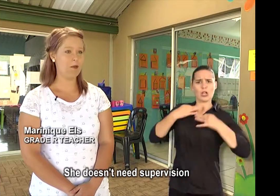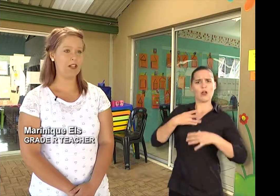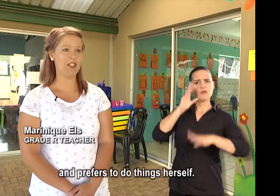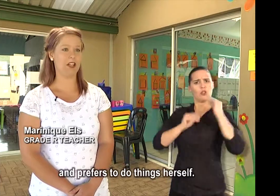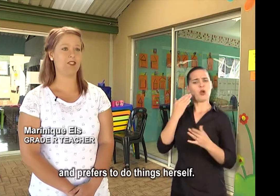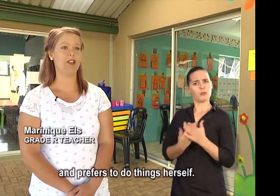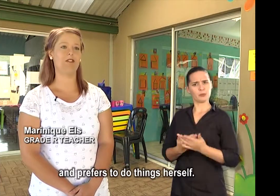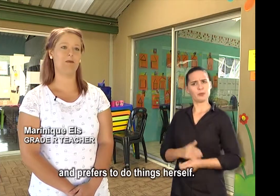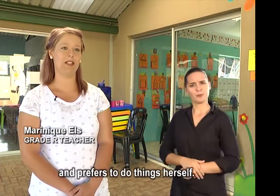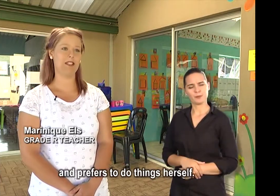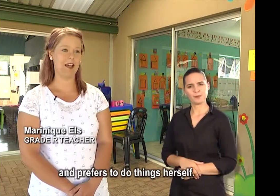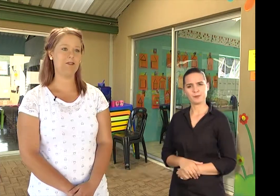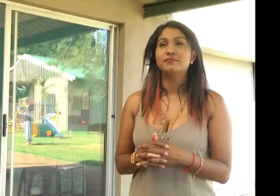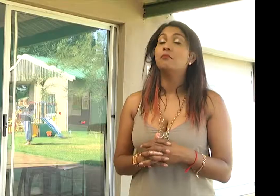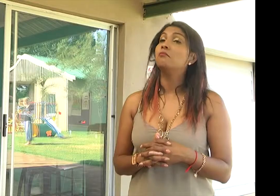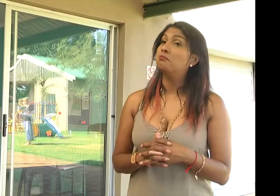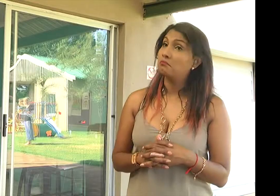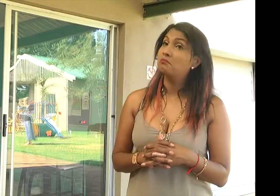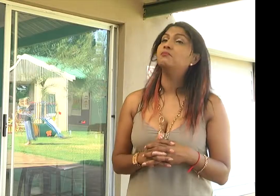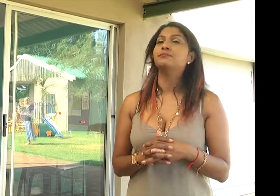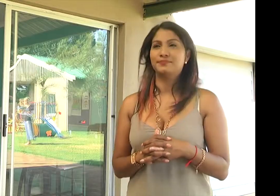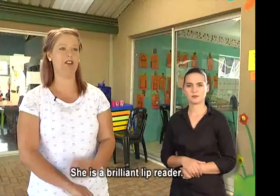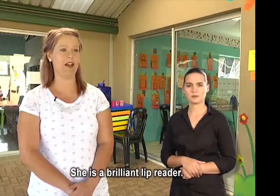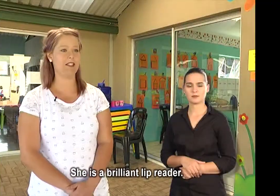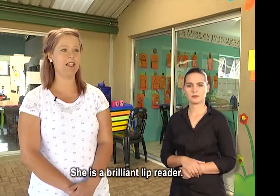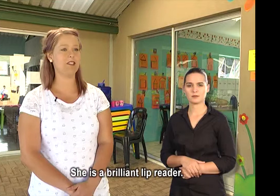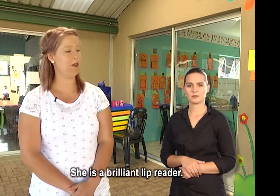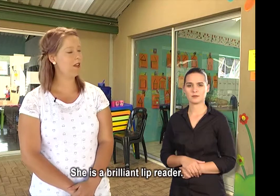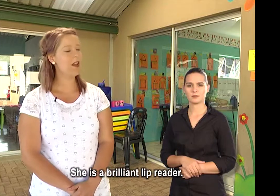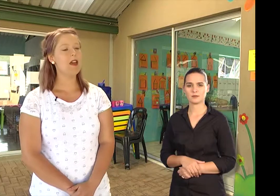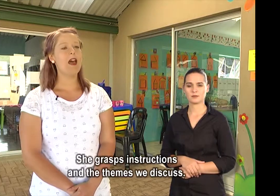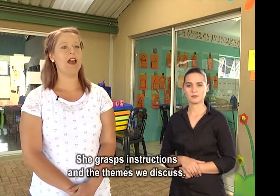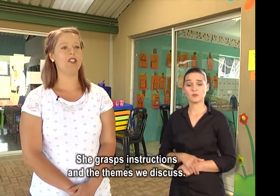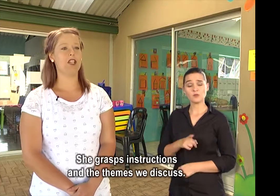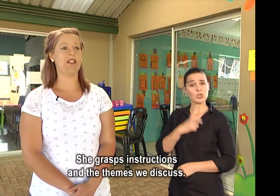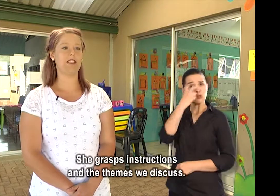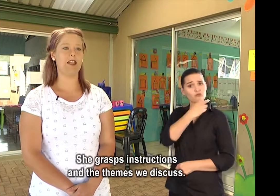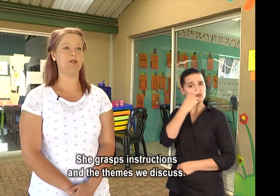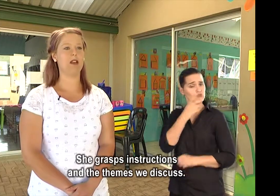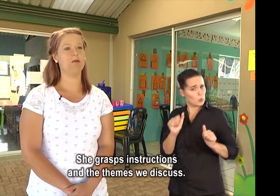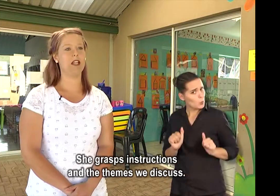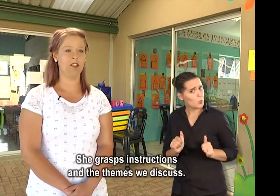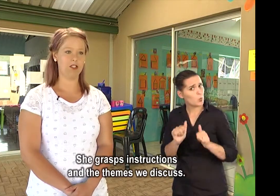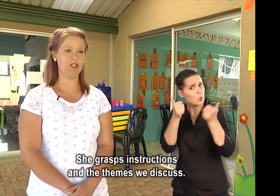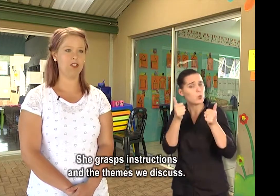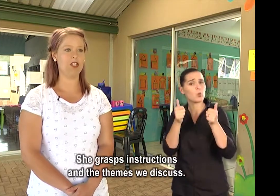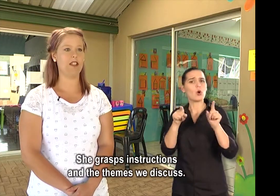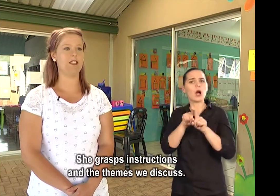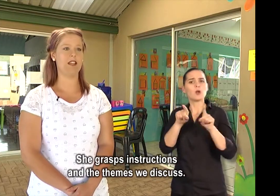help her. She likes to do everything by herself. And she read lips very nicely as well. And she understands what I'm telling her to do. She